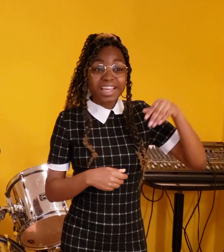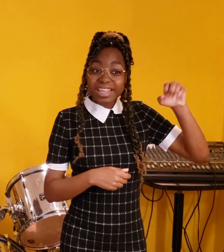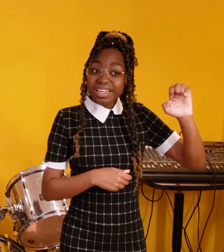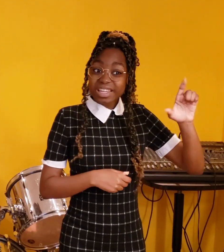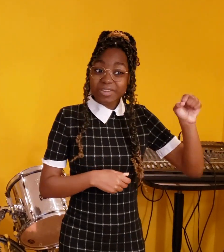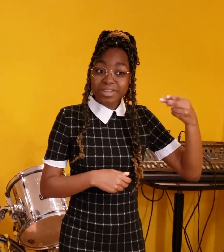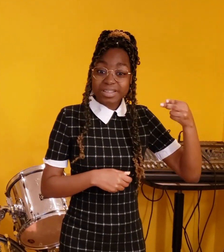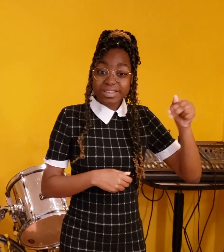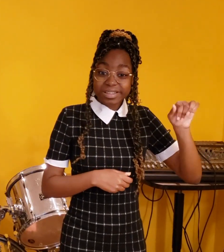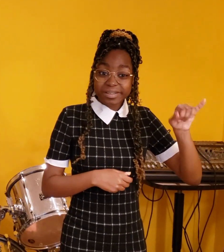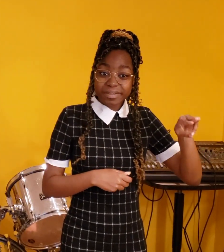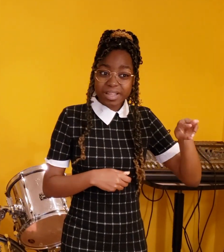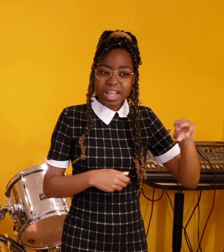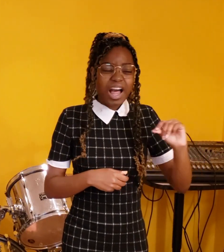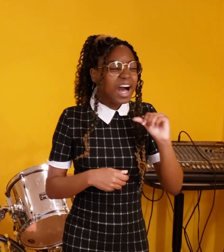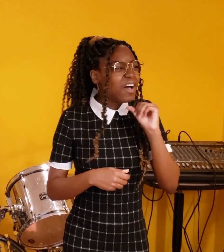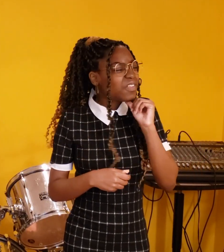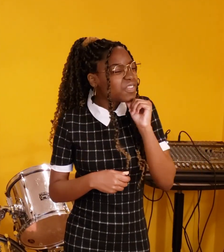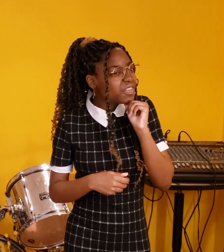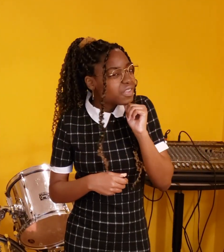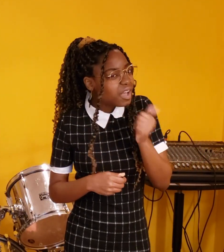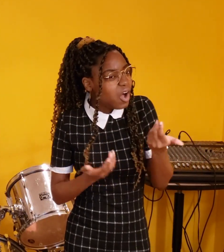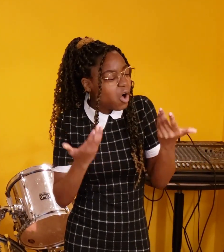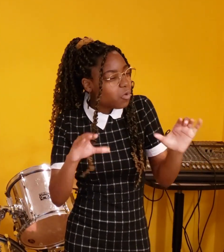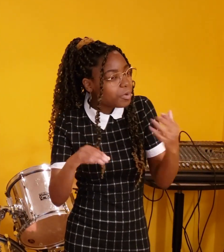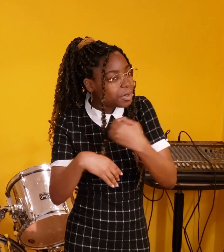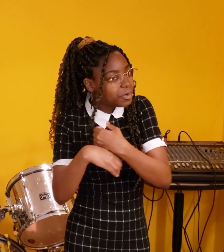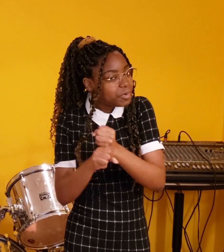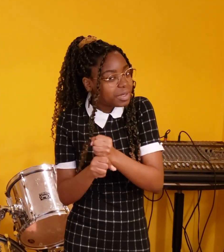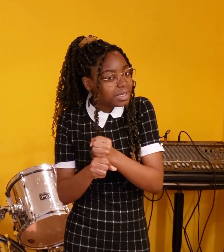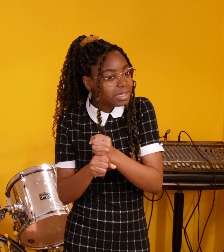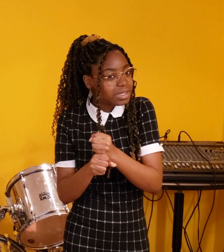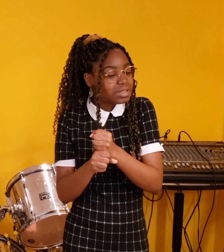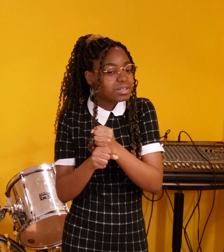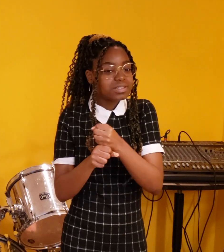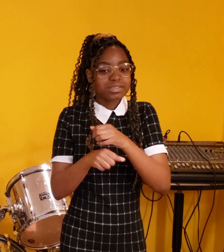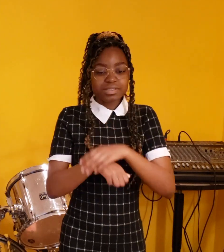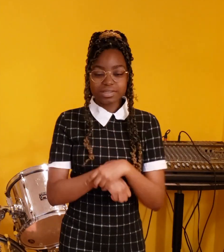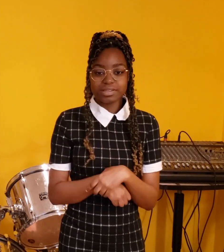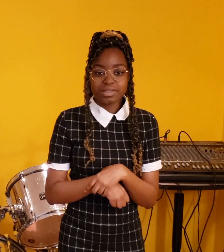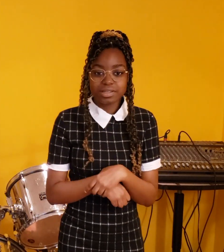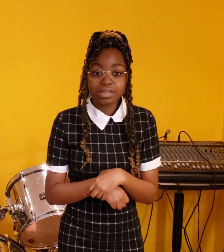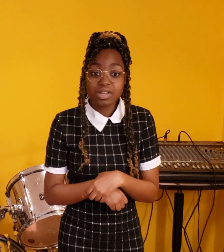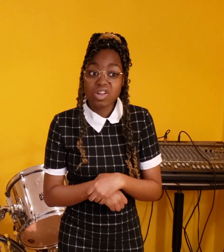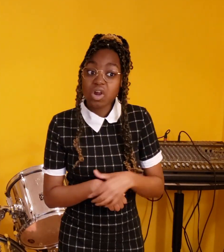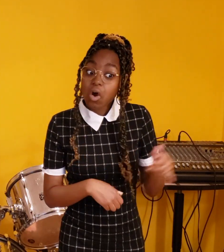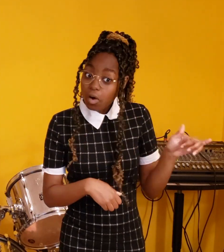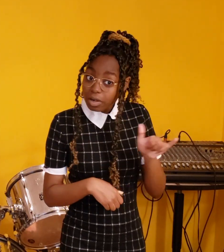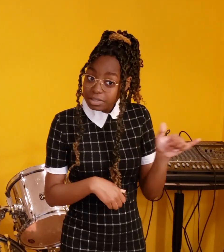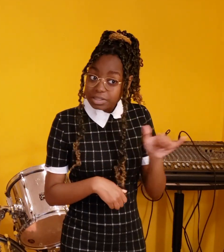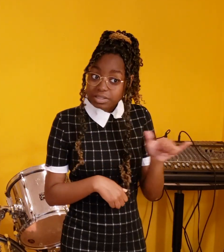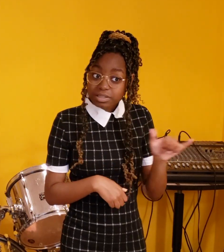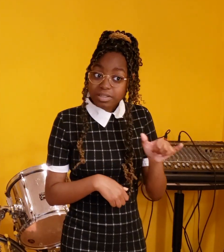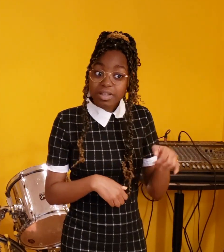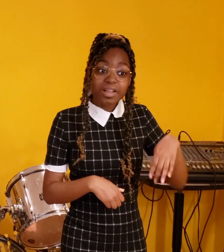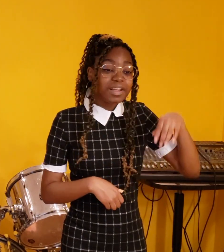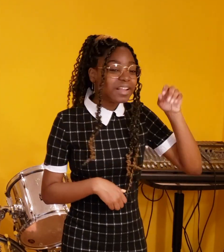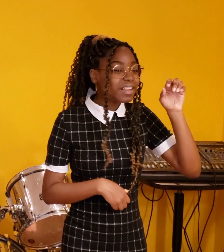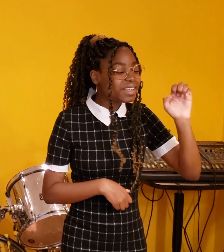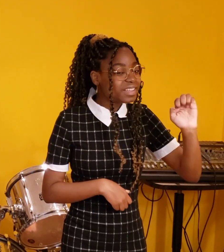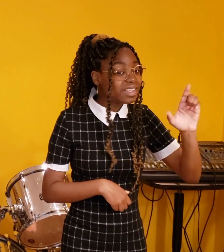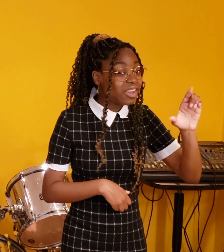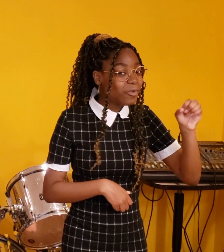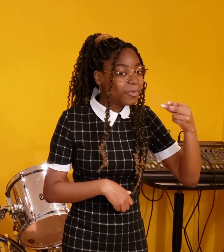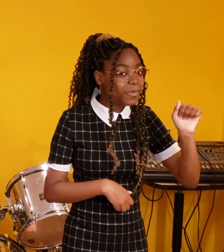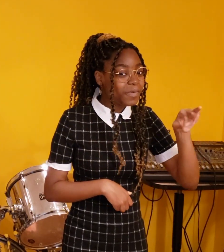See, God had his mind on others that he hadn't even created yet. And more than that, Elohim knew